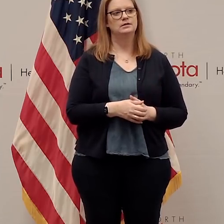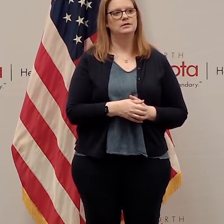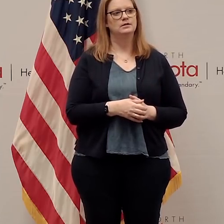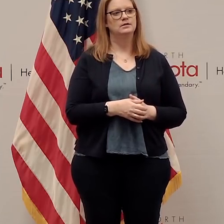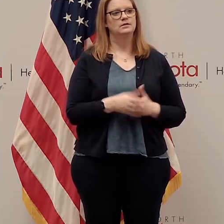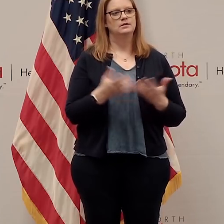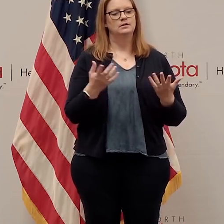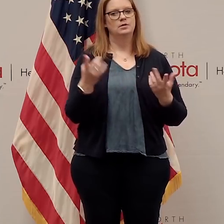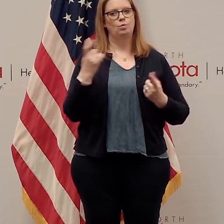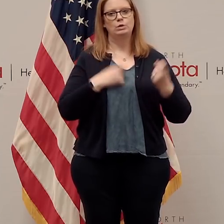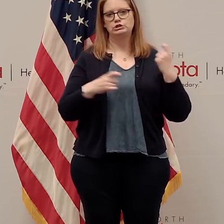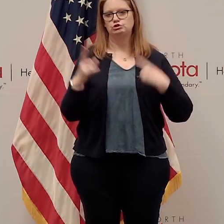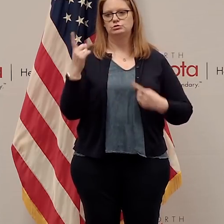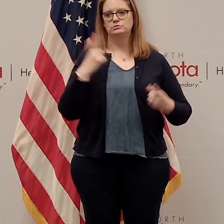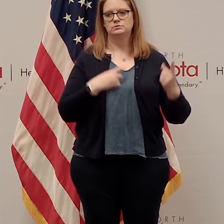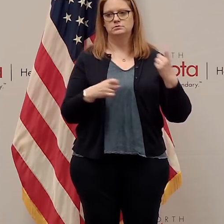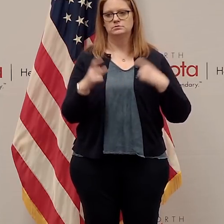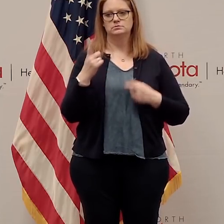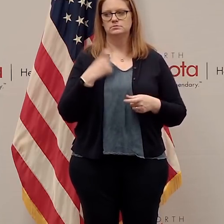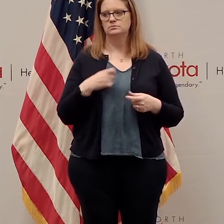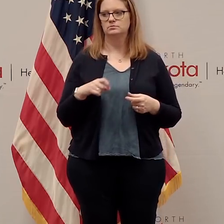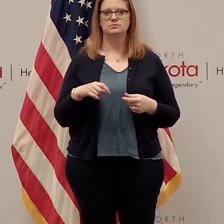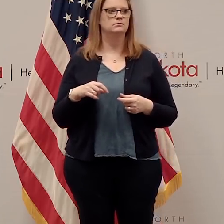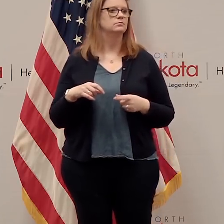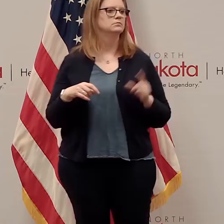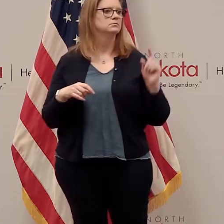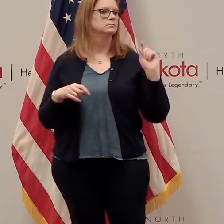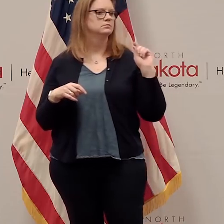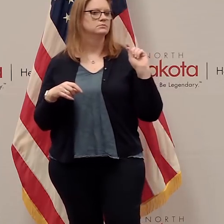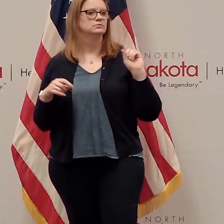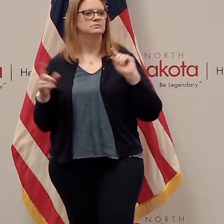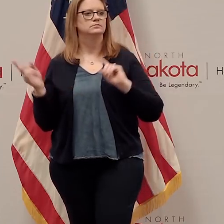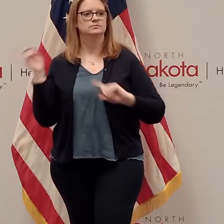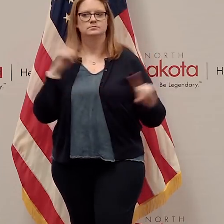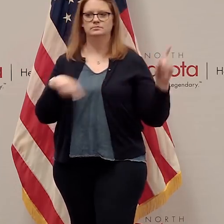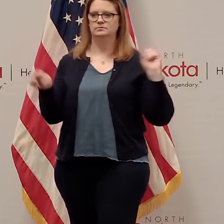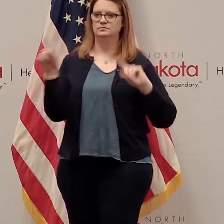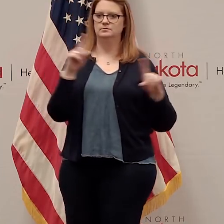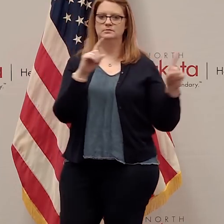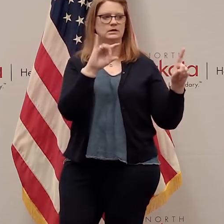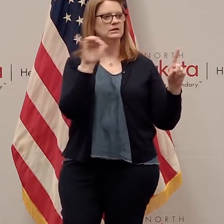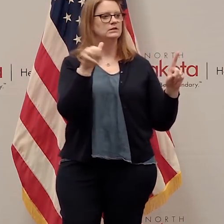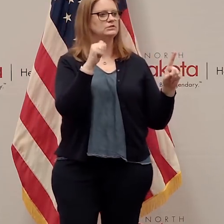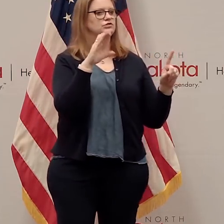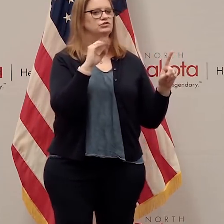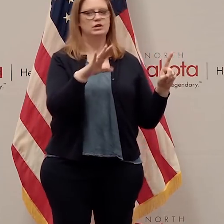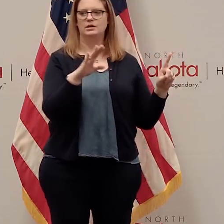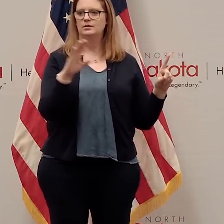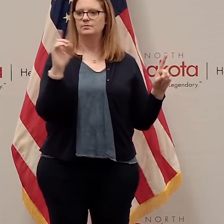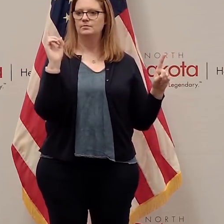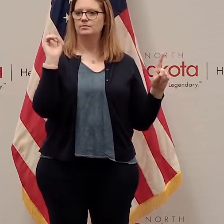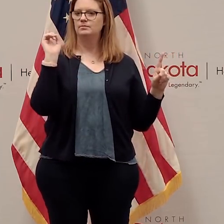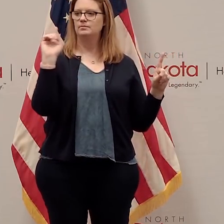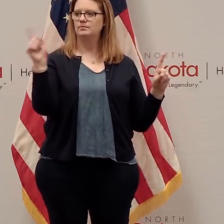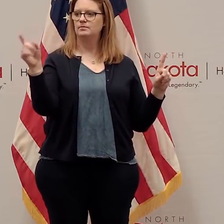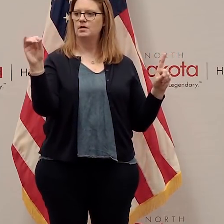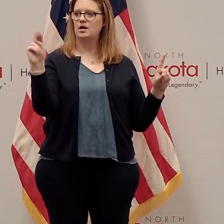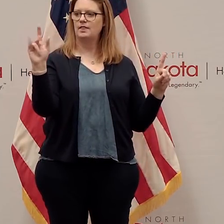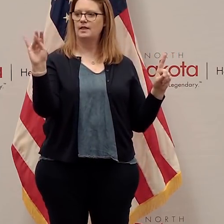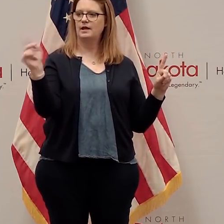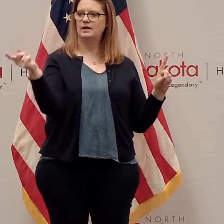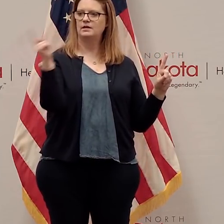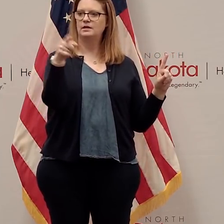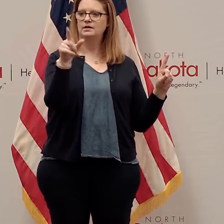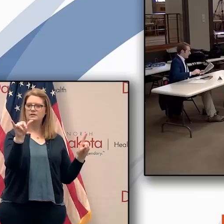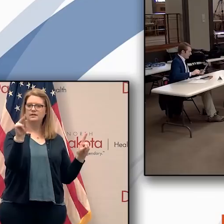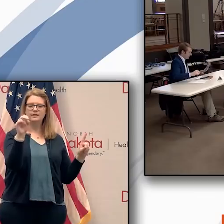going to stand now for questions. I'm going to go Jacob, and then we're going to go online, and we're going to go to